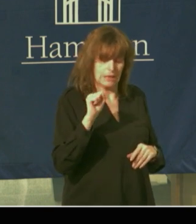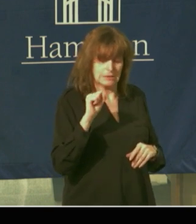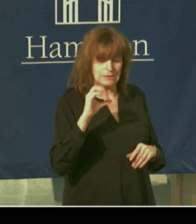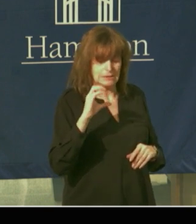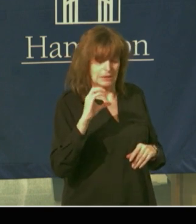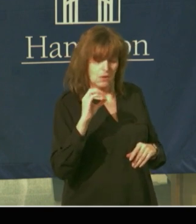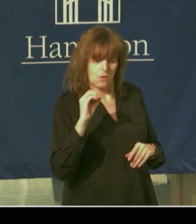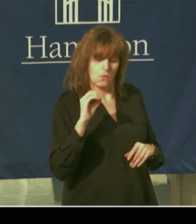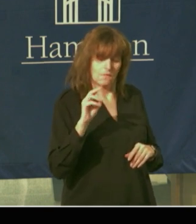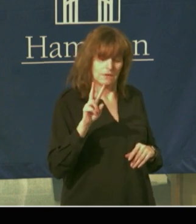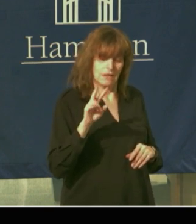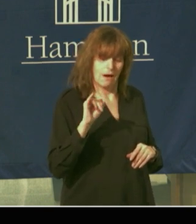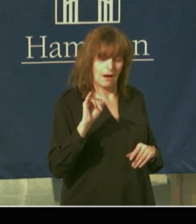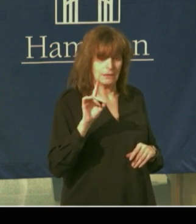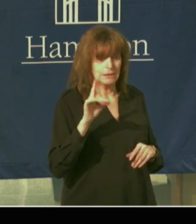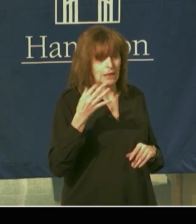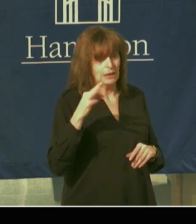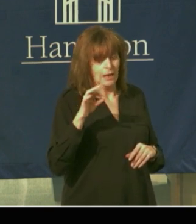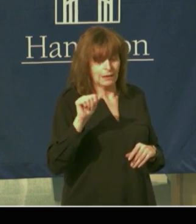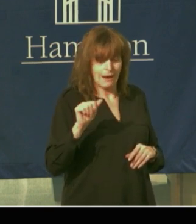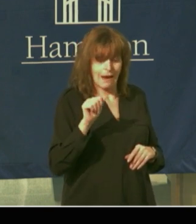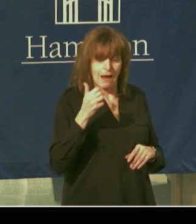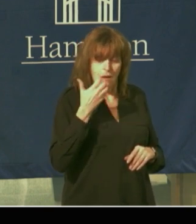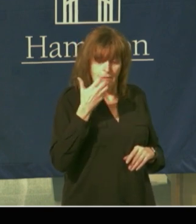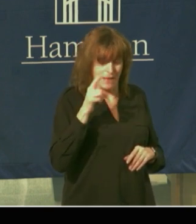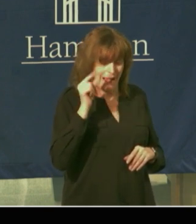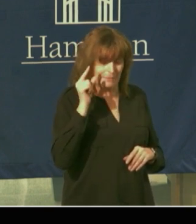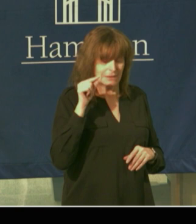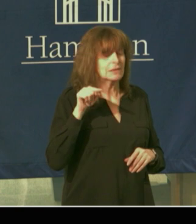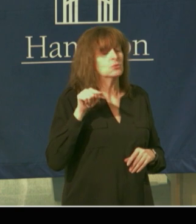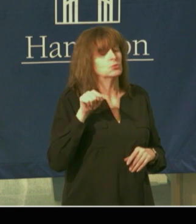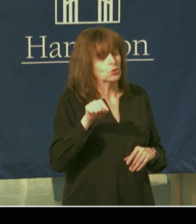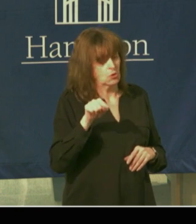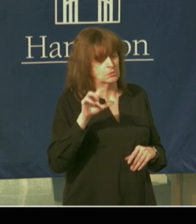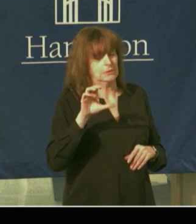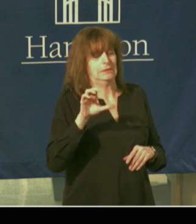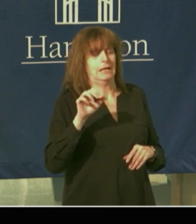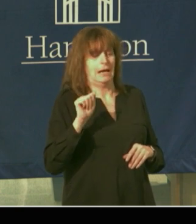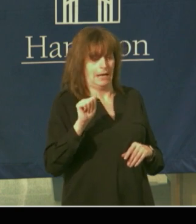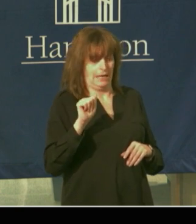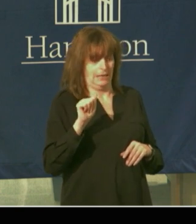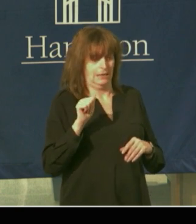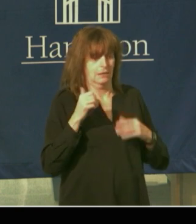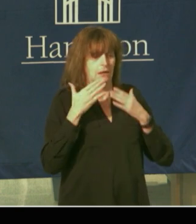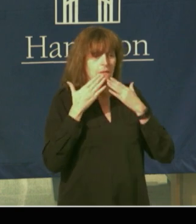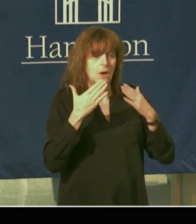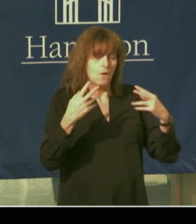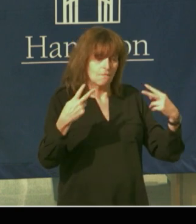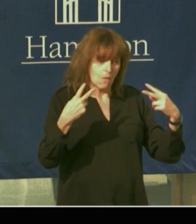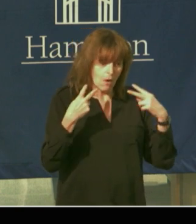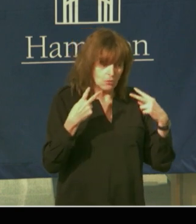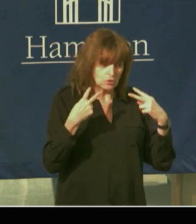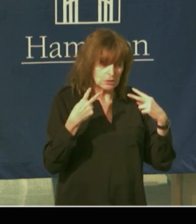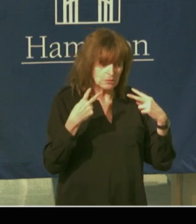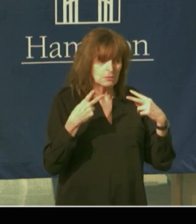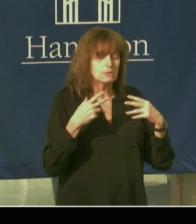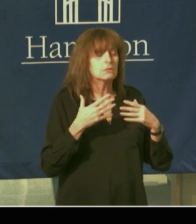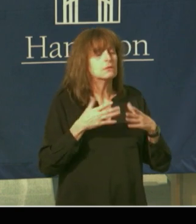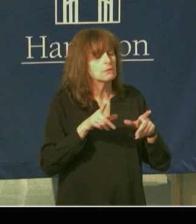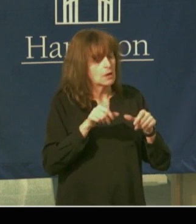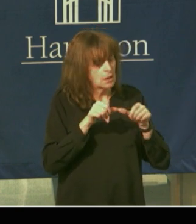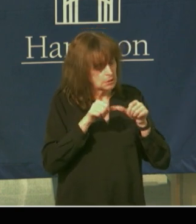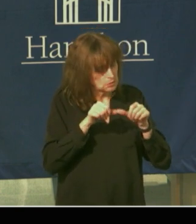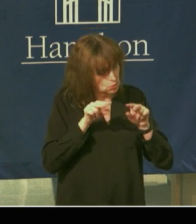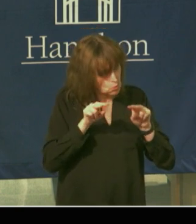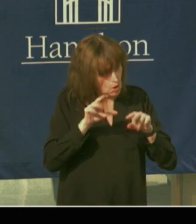phscovid19@hamilton.ca. We'd like to thank everyone for your questions and for watching tonight. Please continue to monitor Cable 14 and other local media